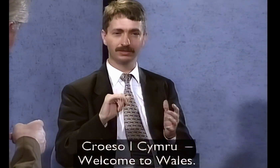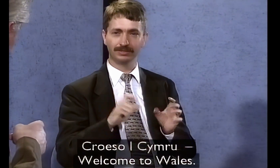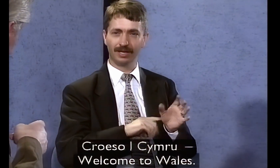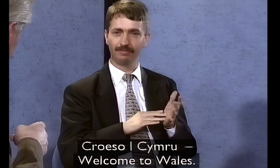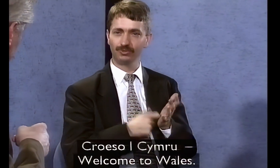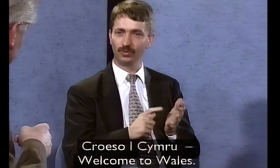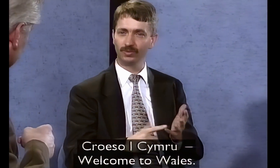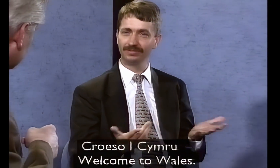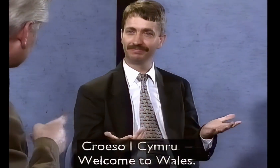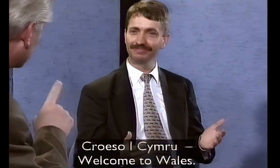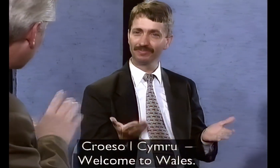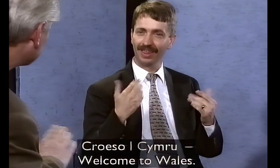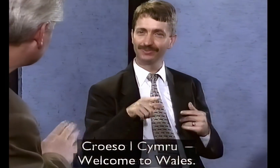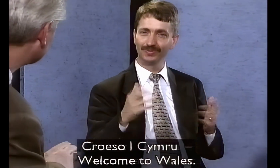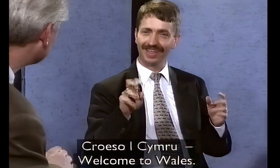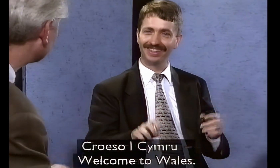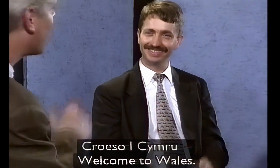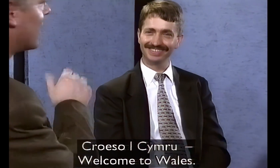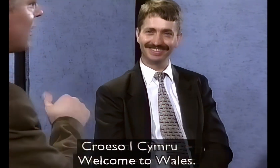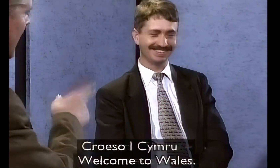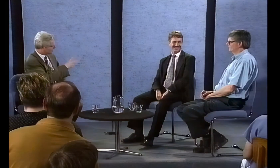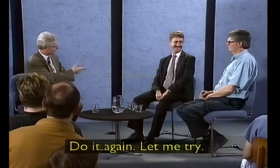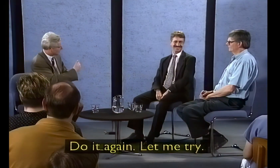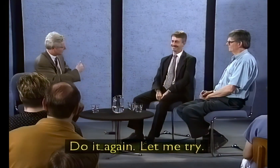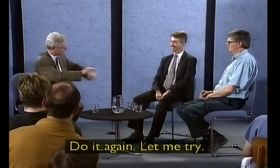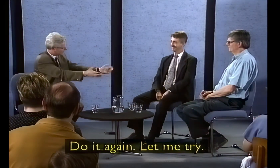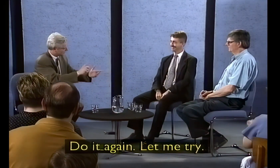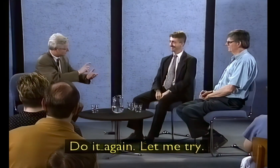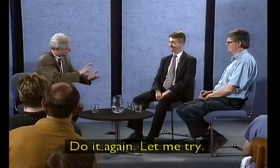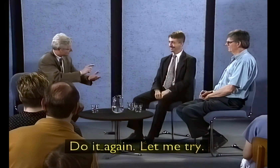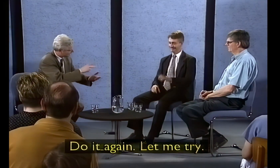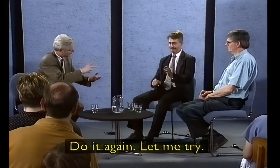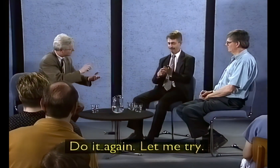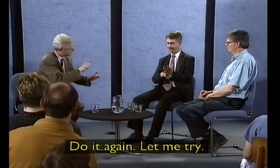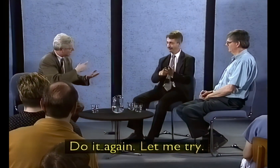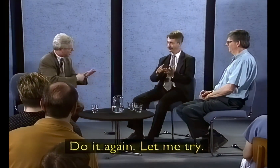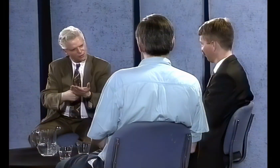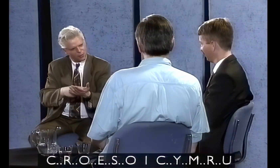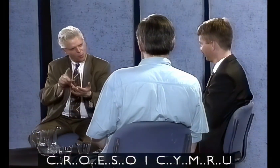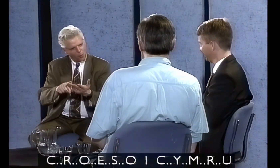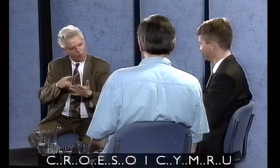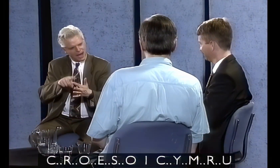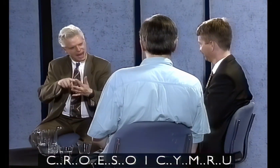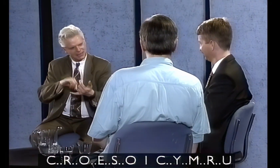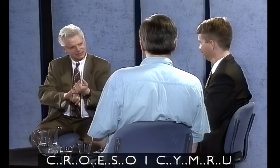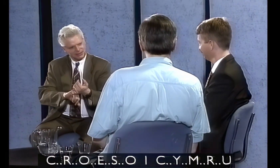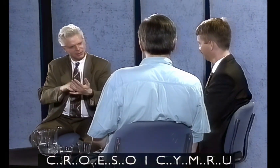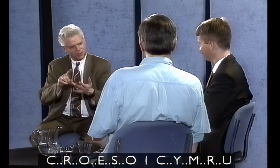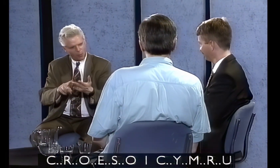Croeso I Cymru. Welcome What's to that? Wales. All right, do it again. Let me try. C R